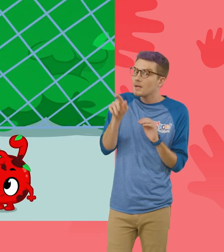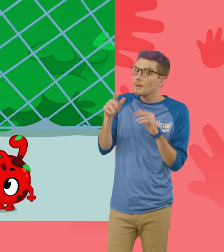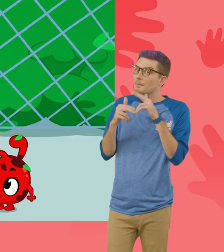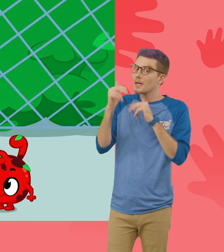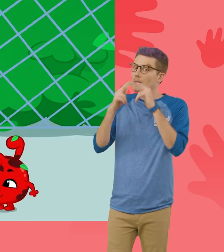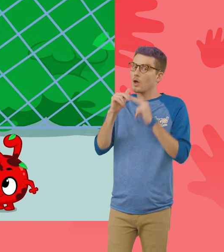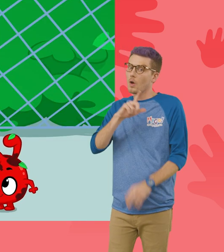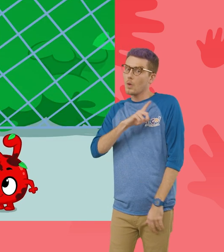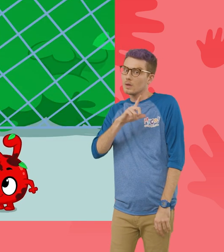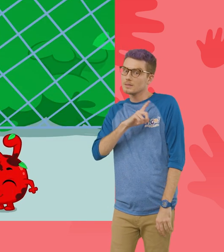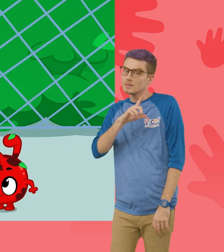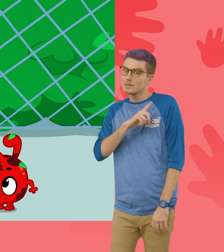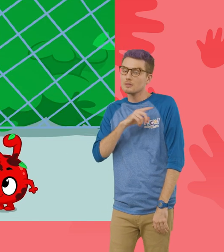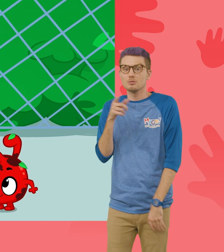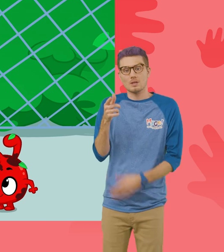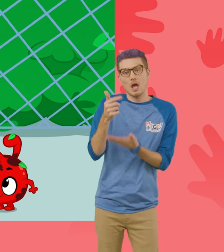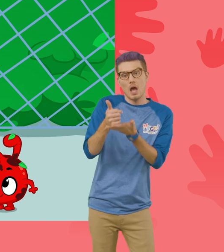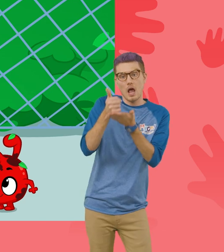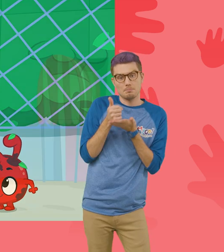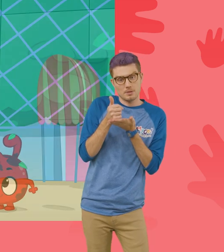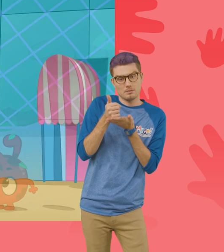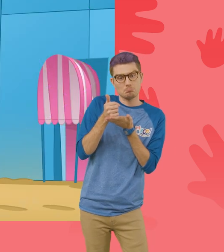Builder Lawrence asked us to help him.